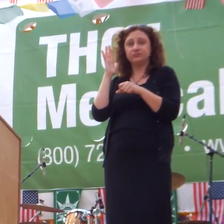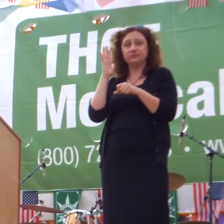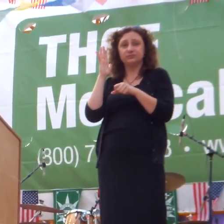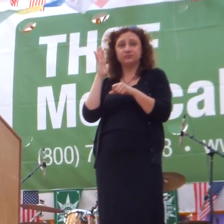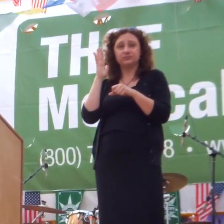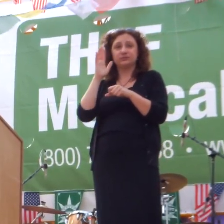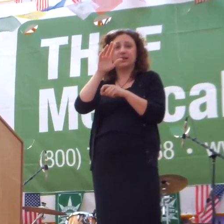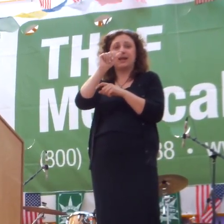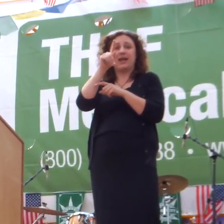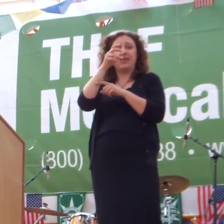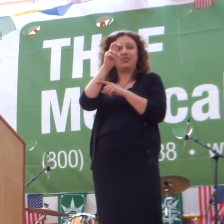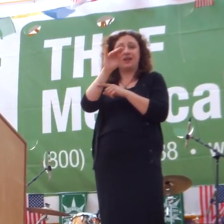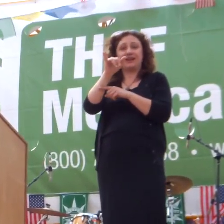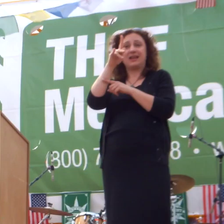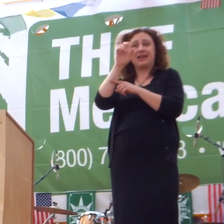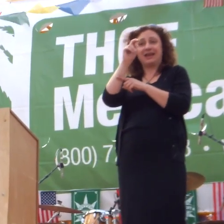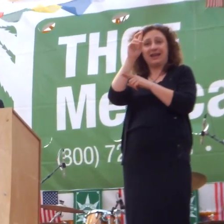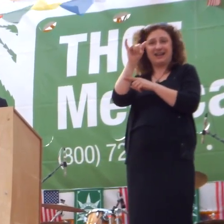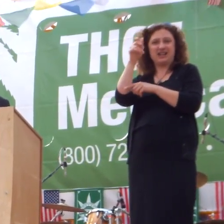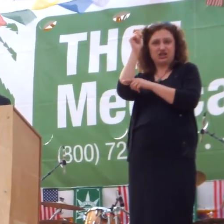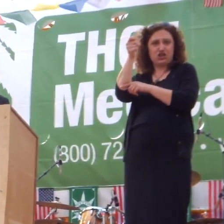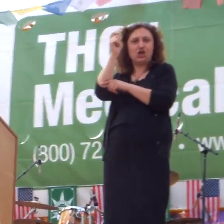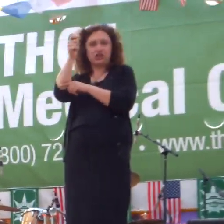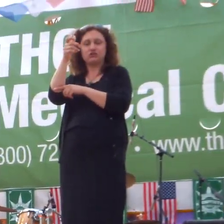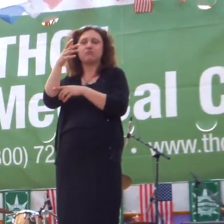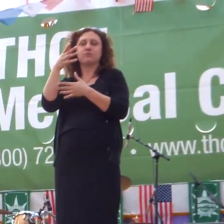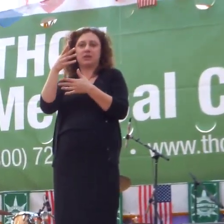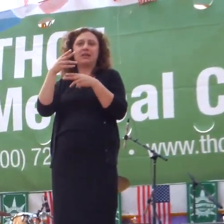Justice Anthony Kennedy, in the case called